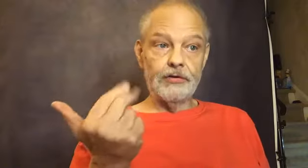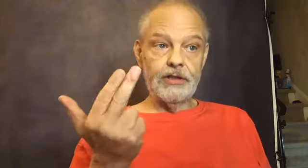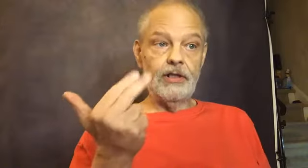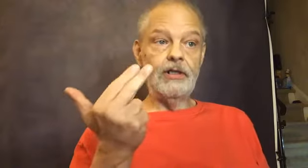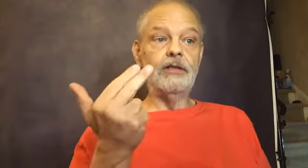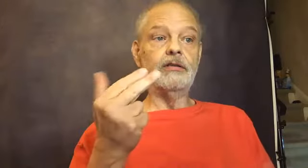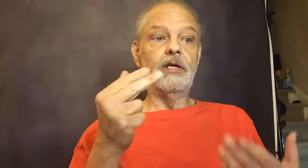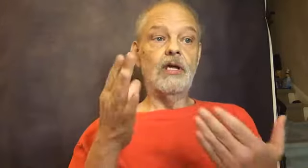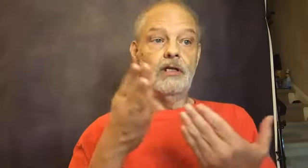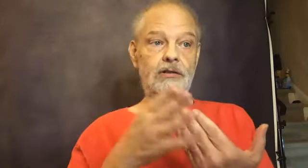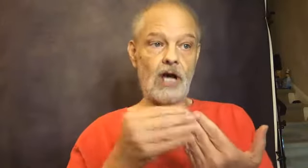$13,